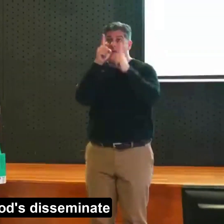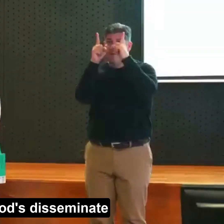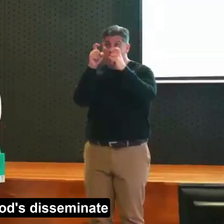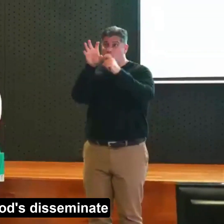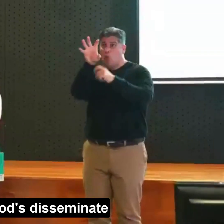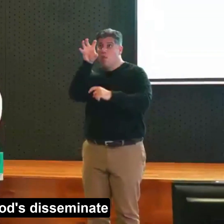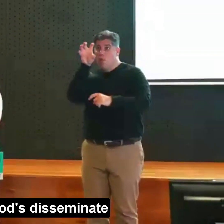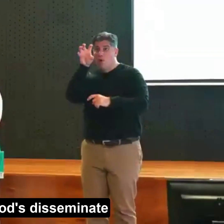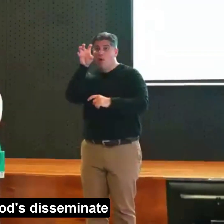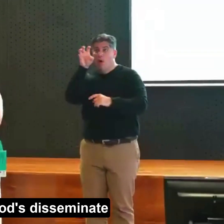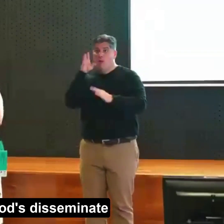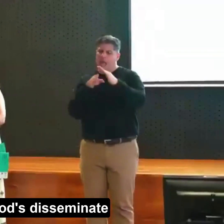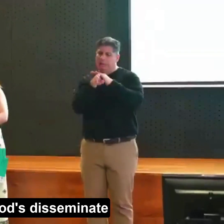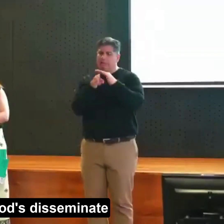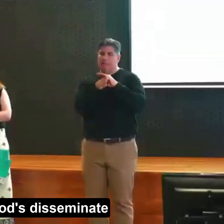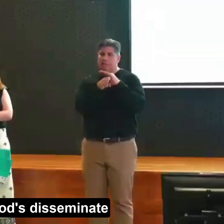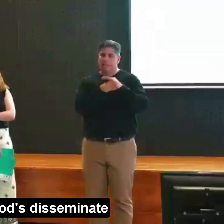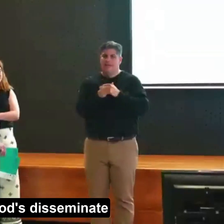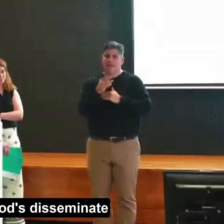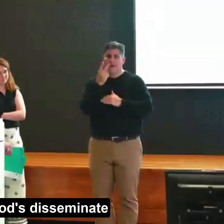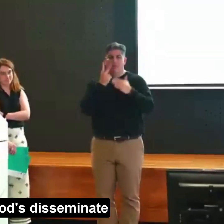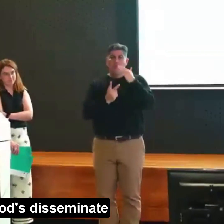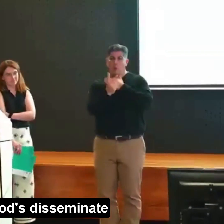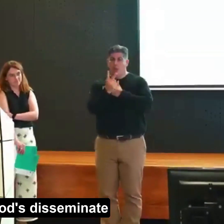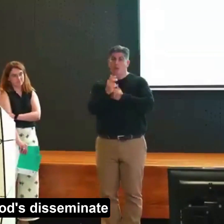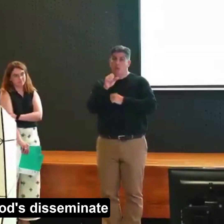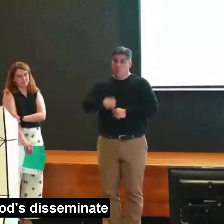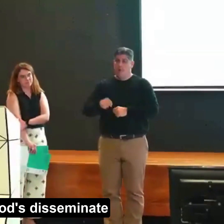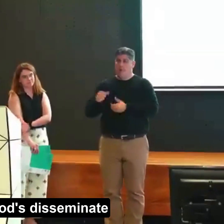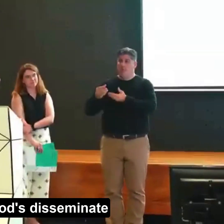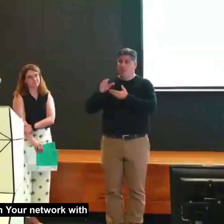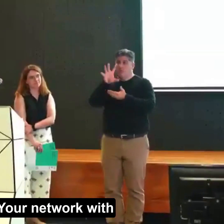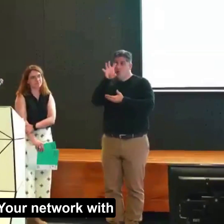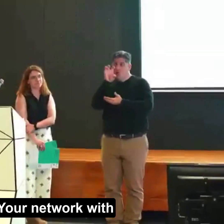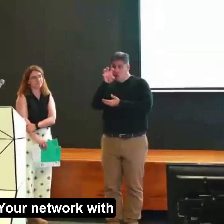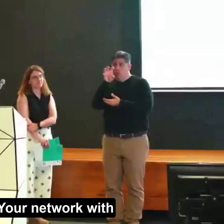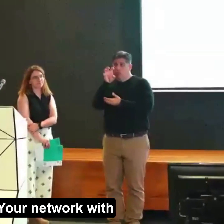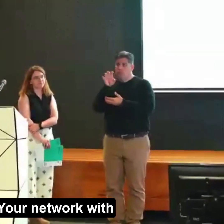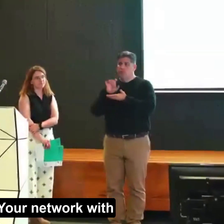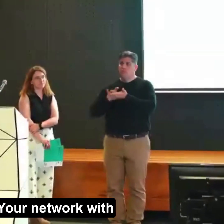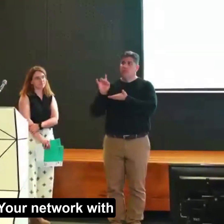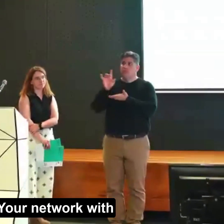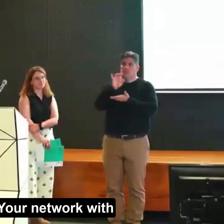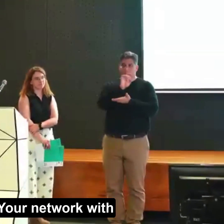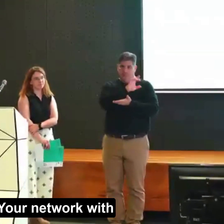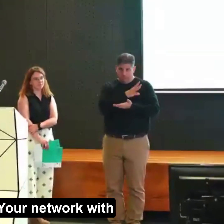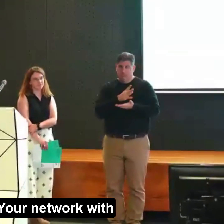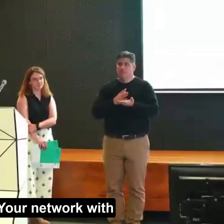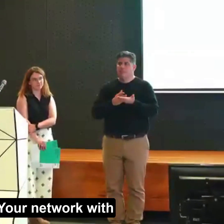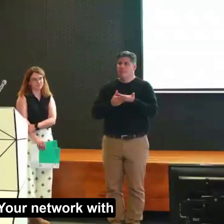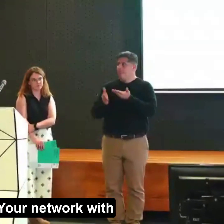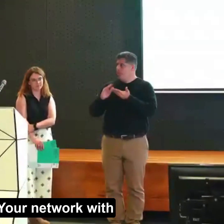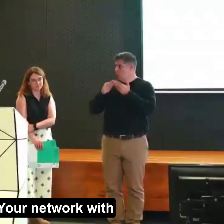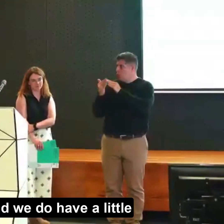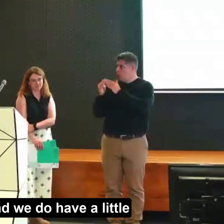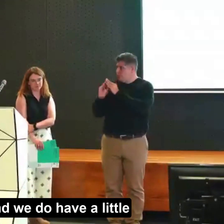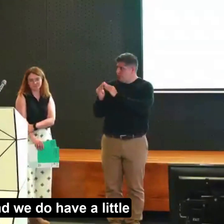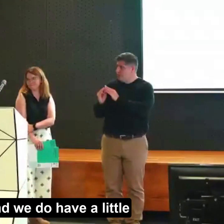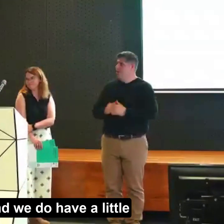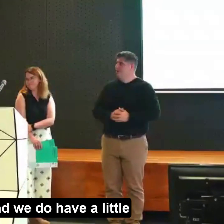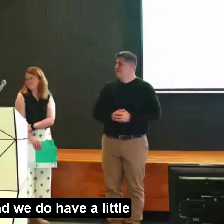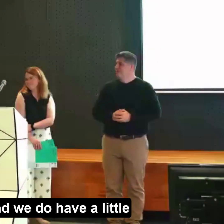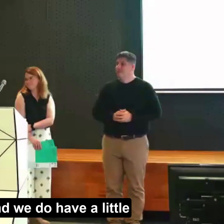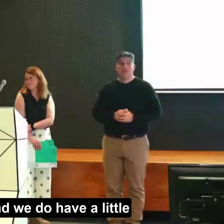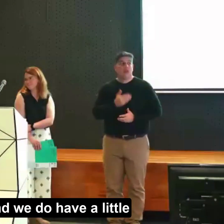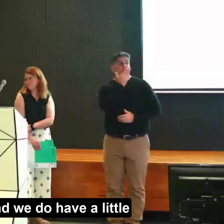you. So share it, disseminate that with your network, with